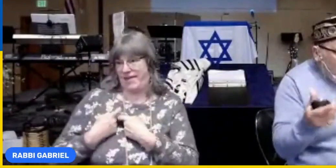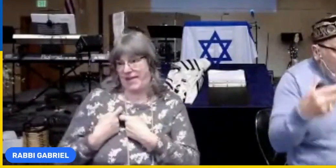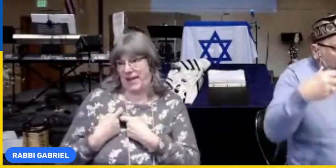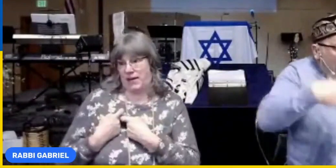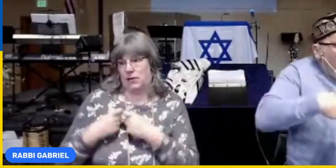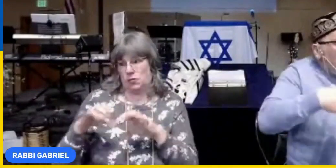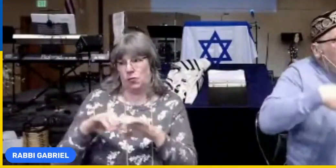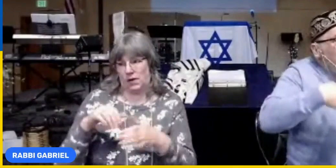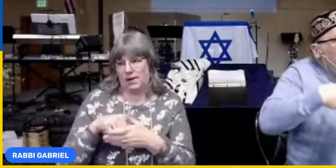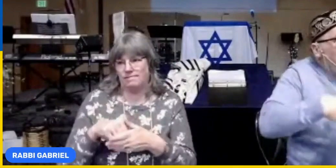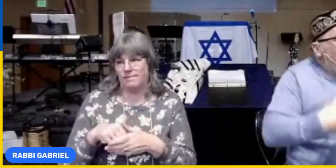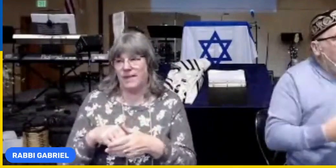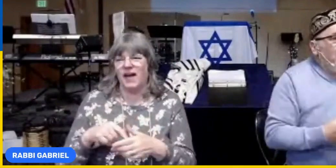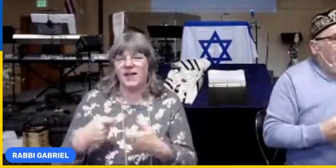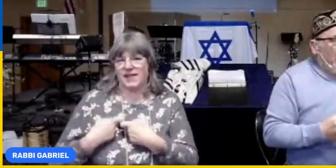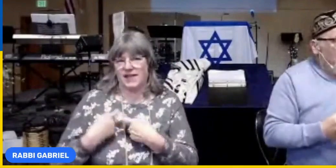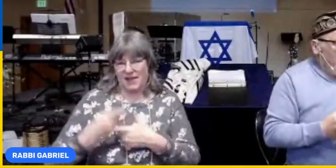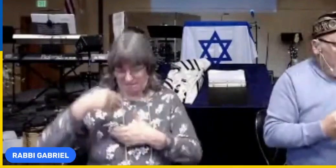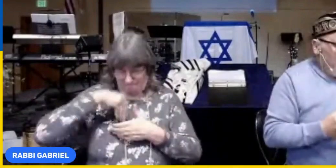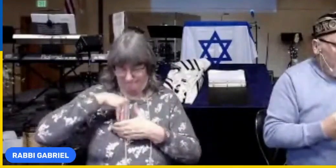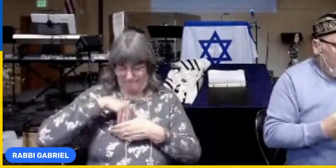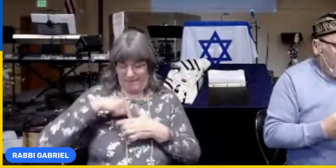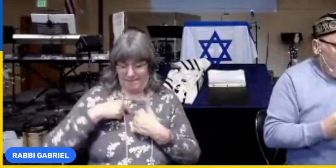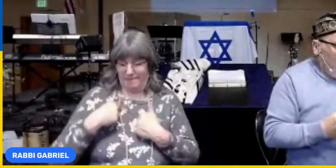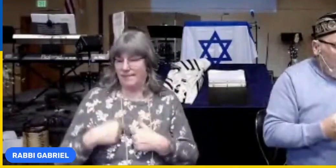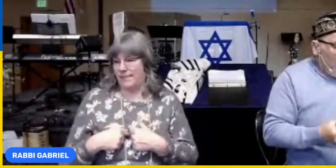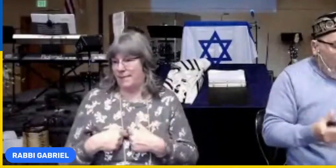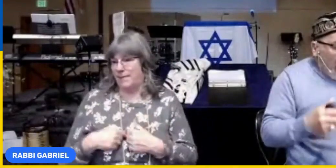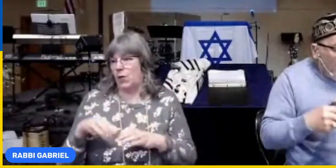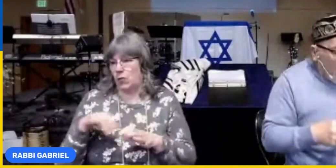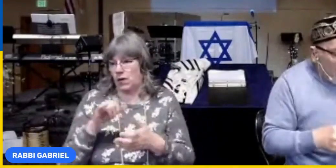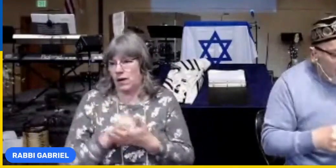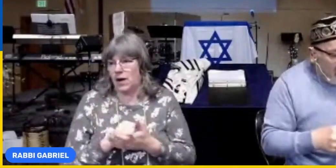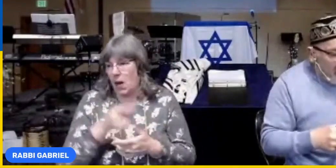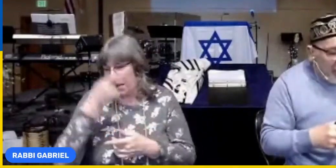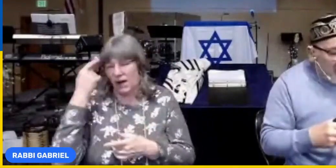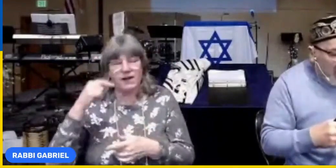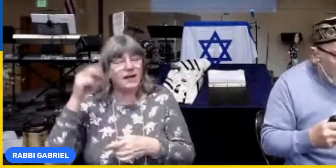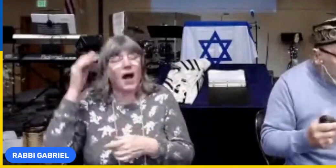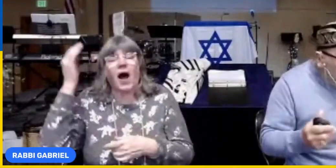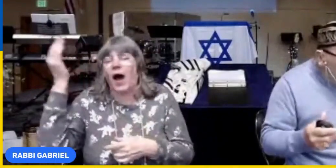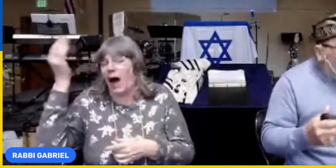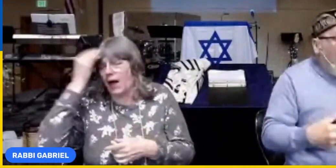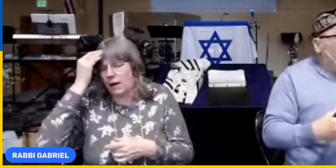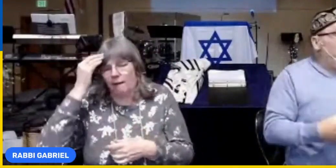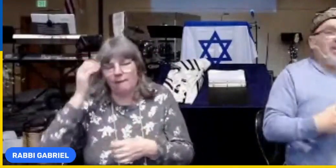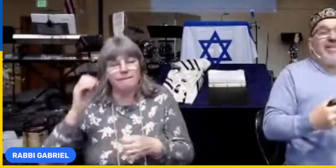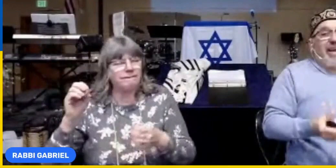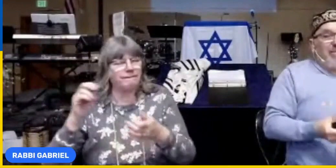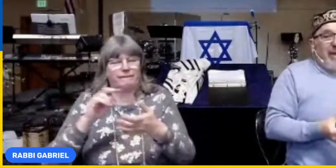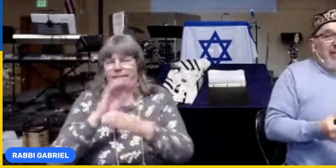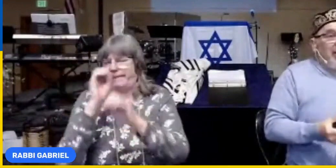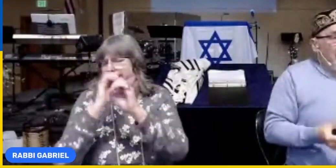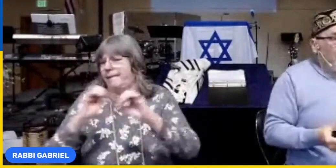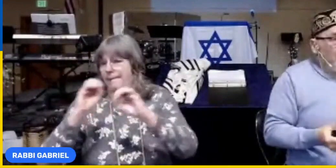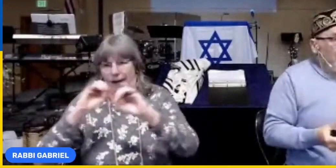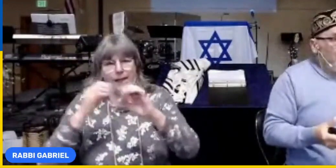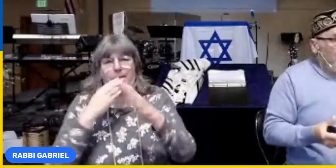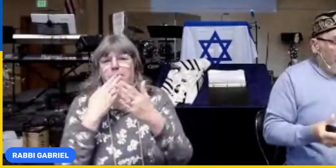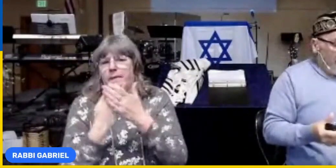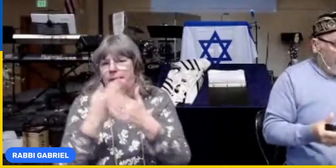the sin housed inside of me. For I know that there is nothing good housed inside me.